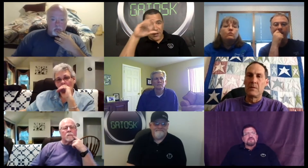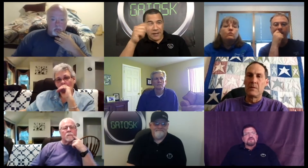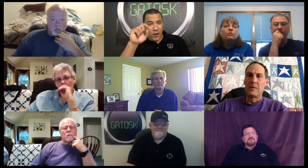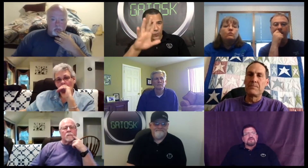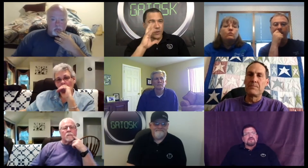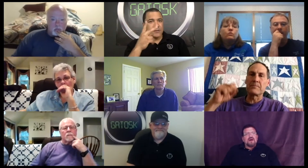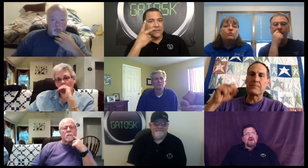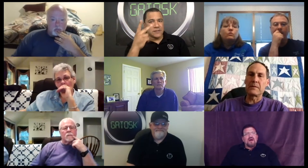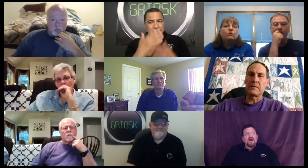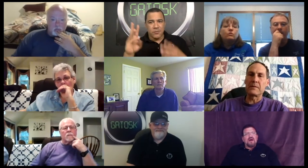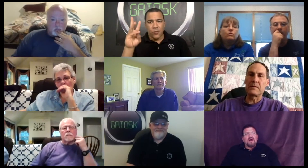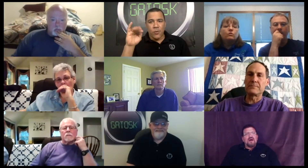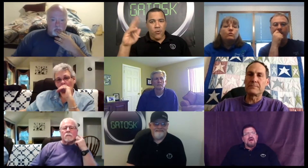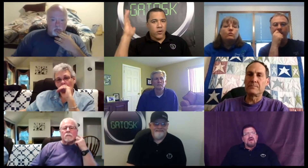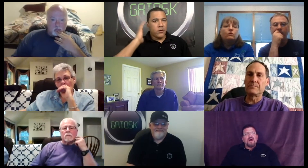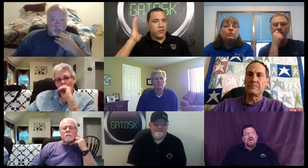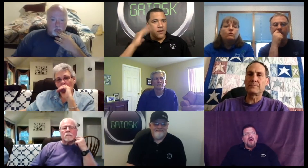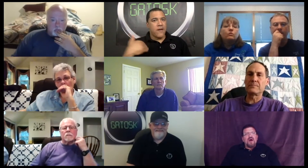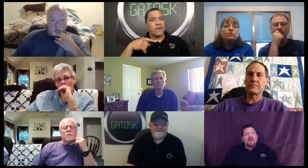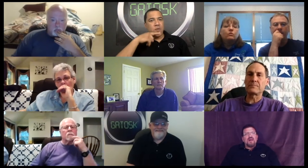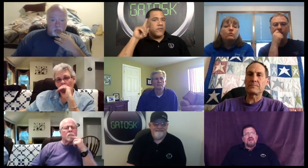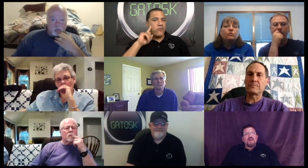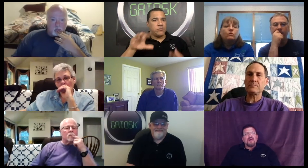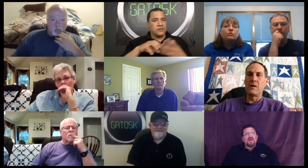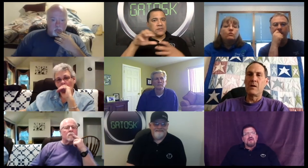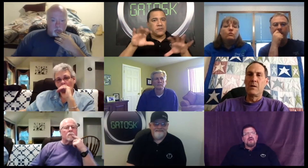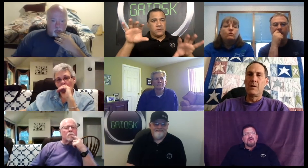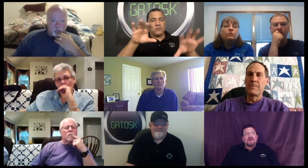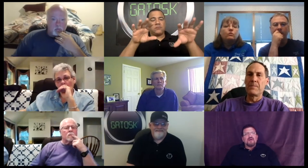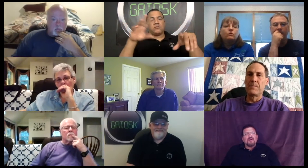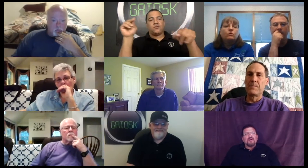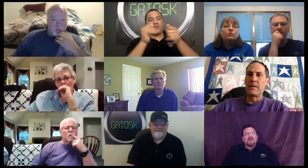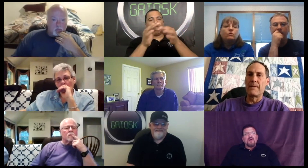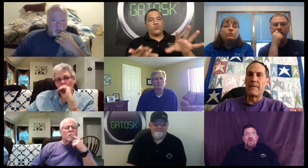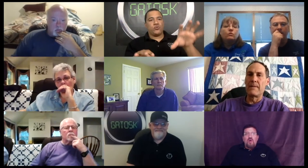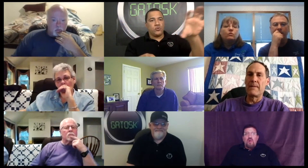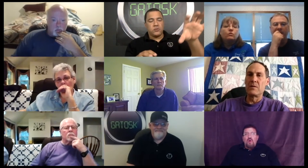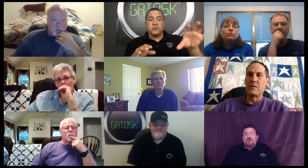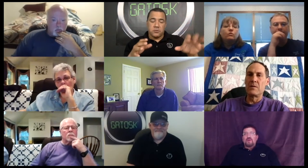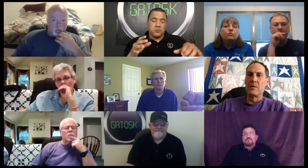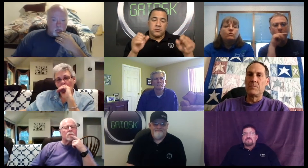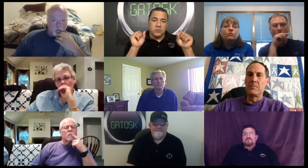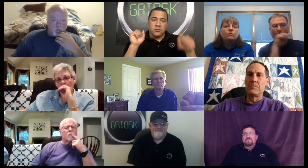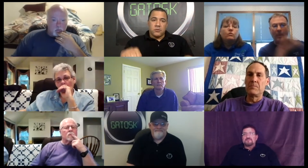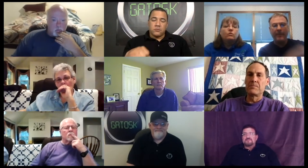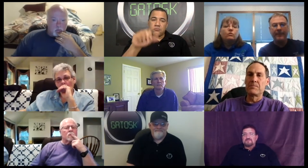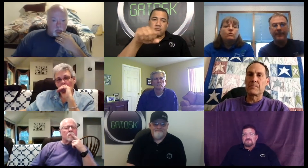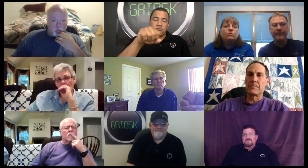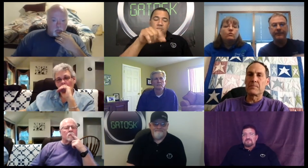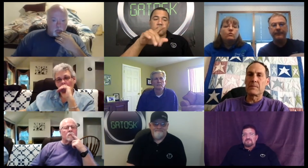in YouTube and search Gatos, you will see some webinars in the past where we've had hearing and deaf people mixed in, and having an interpreter on the screen. That is